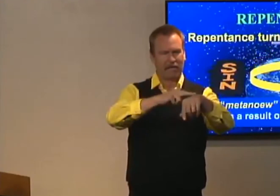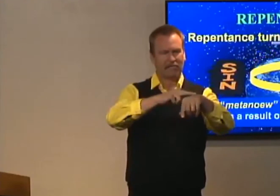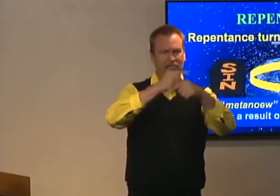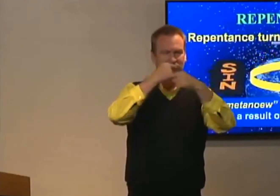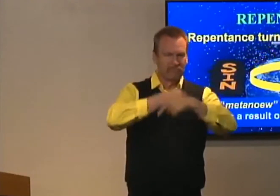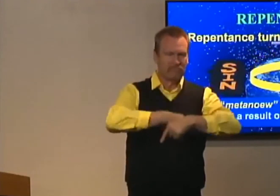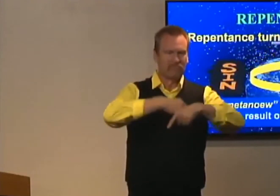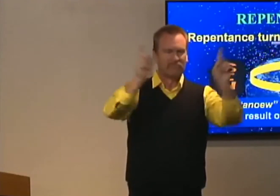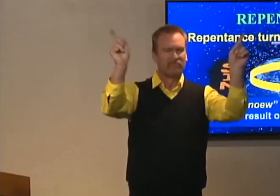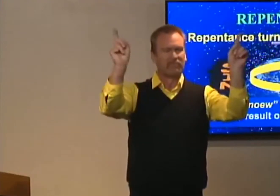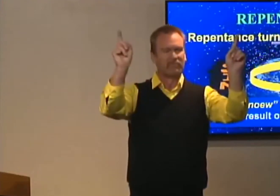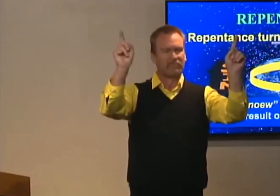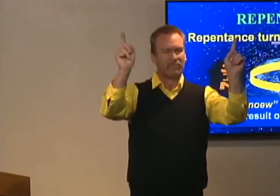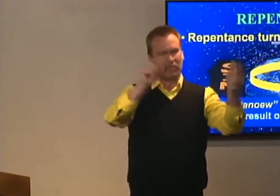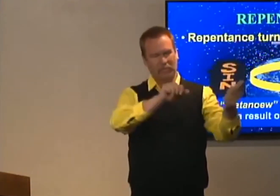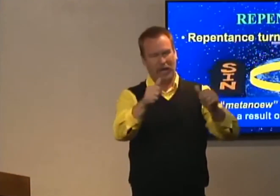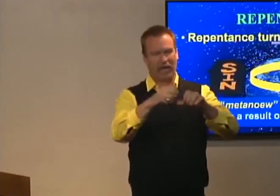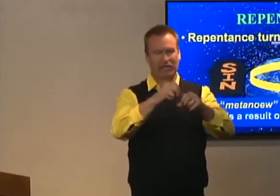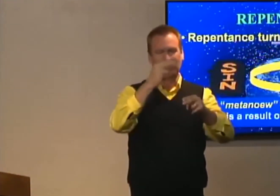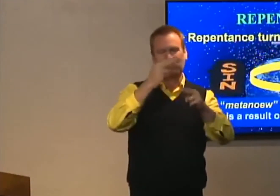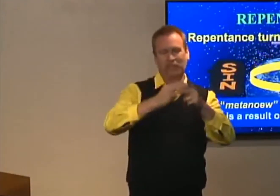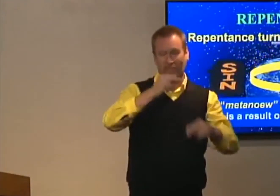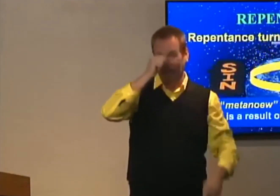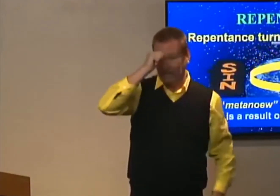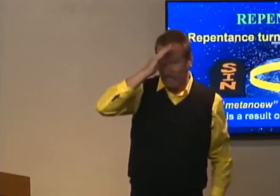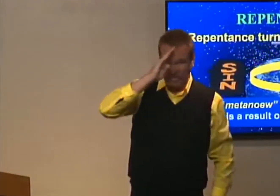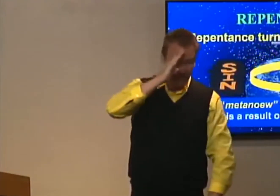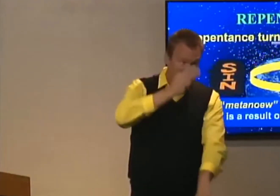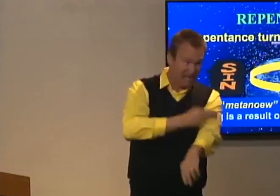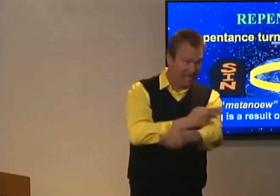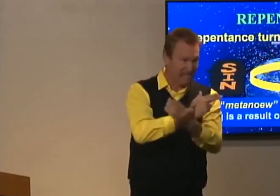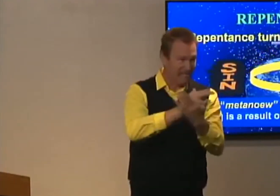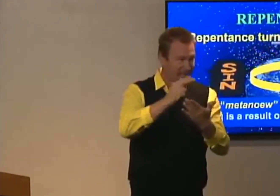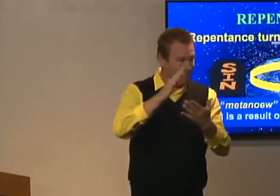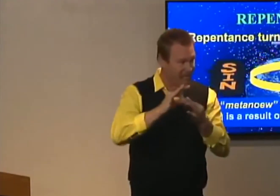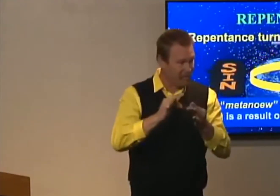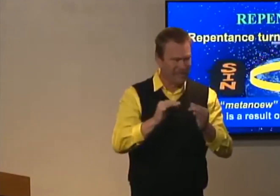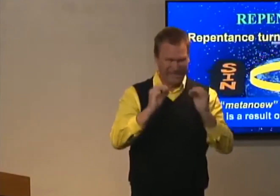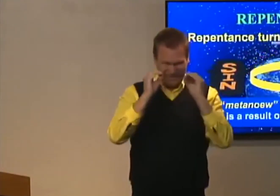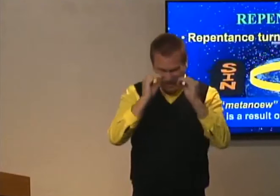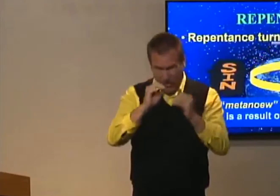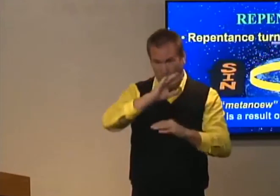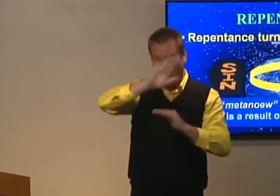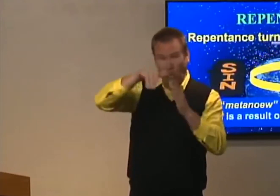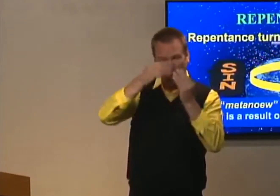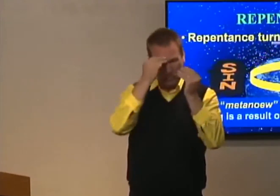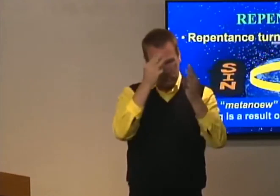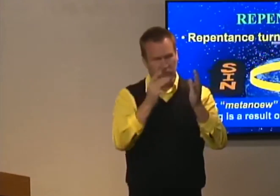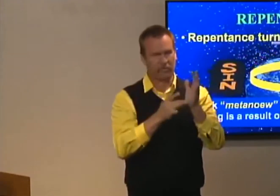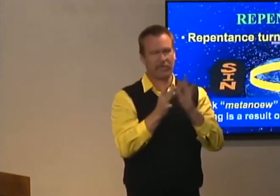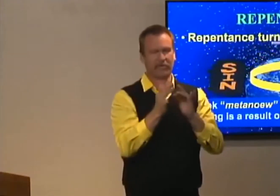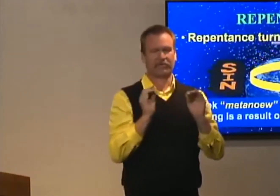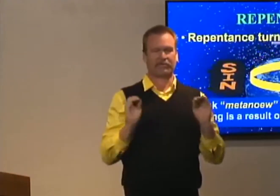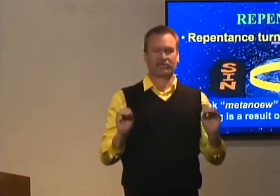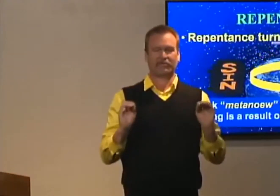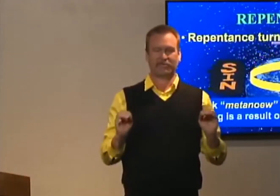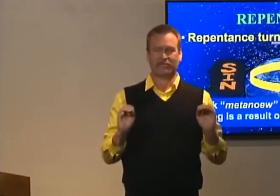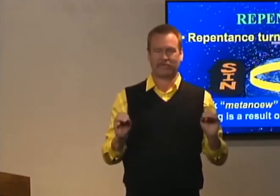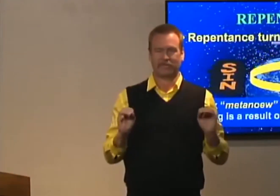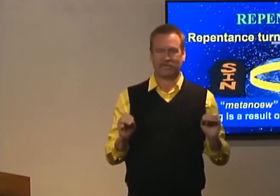all nations, baptizing them, making disciples, and baptizing them in the name of the Father and the Son and the Holy Spirit, and teaching them to